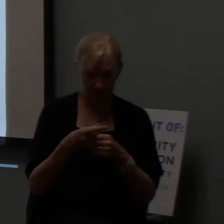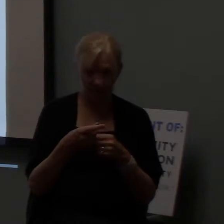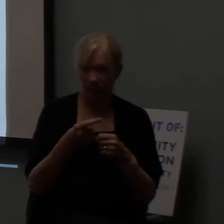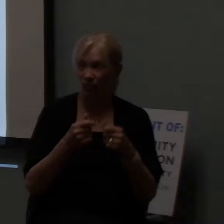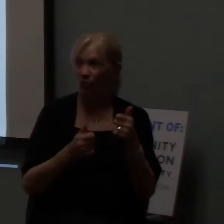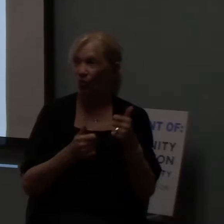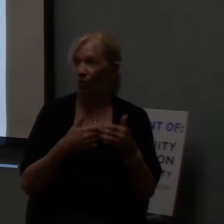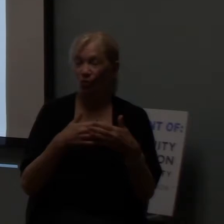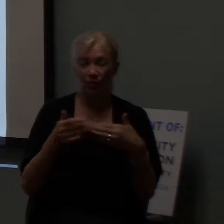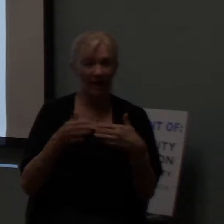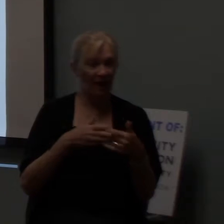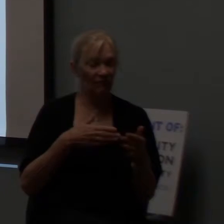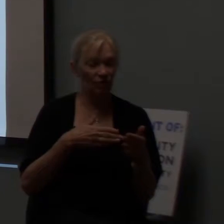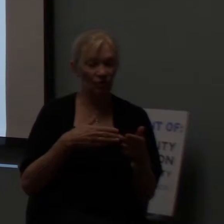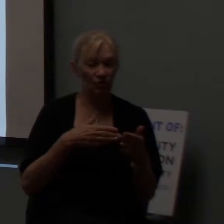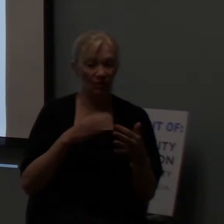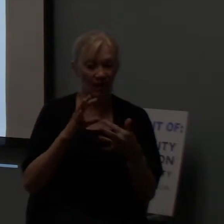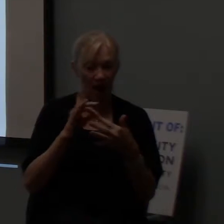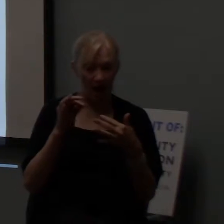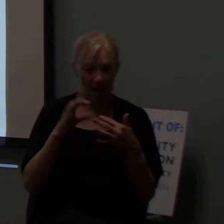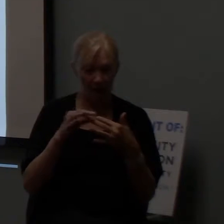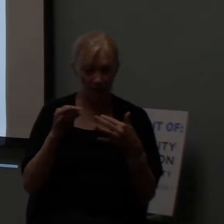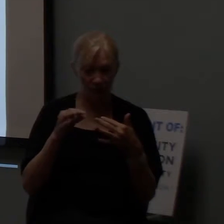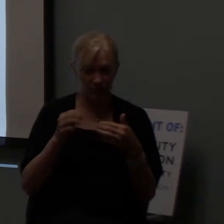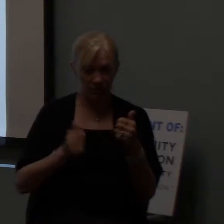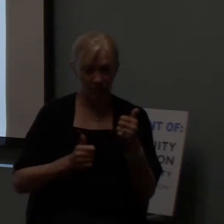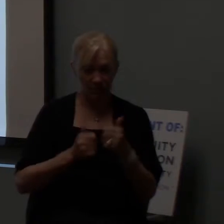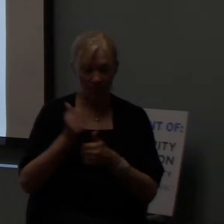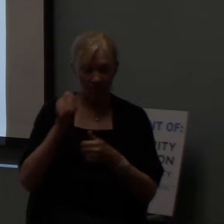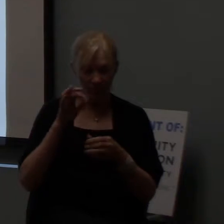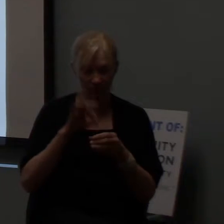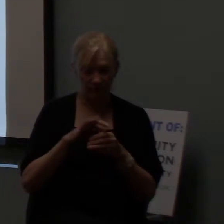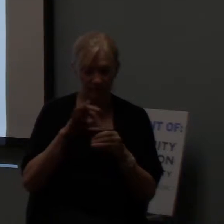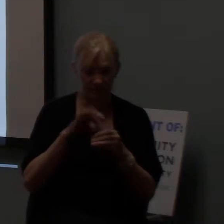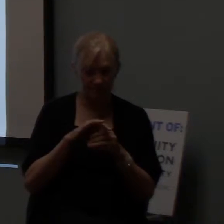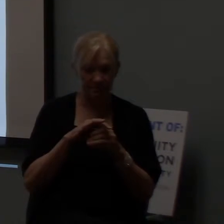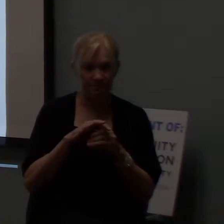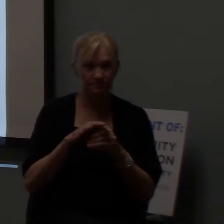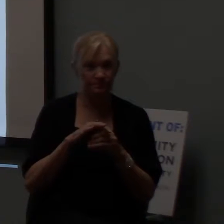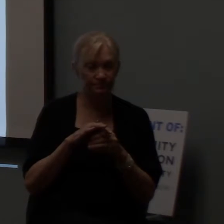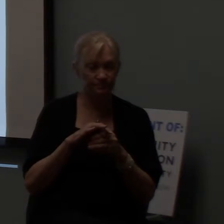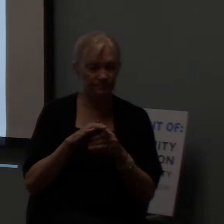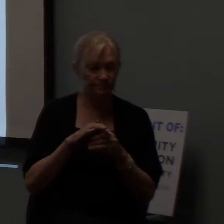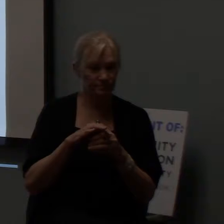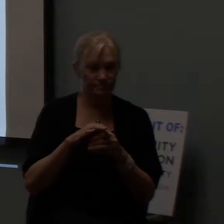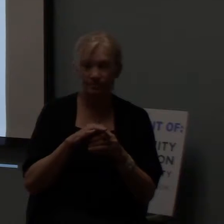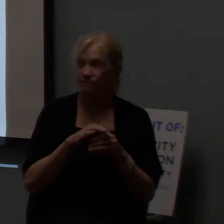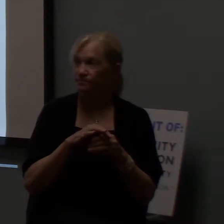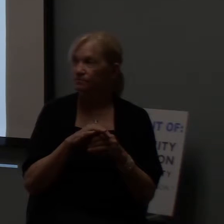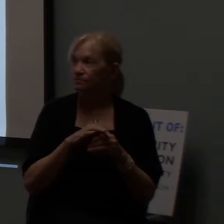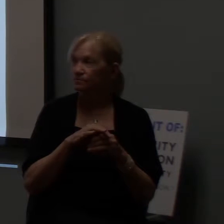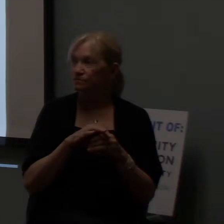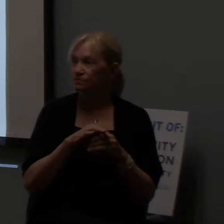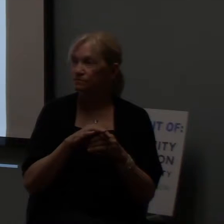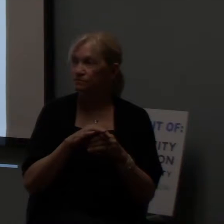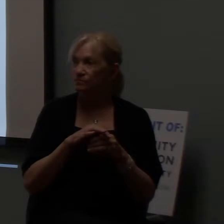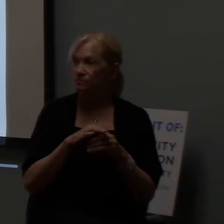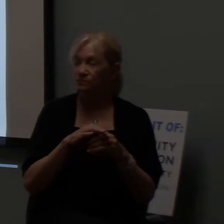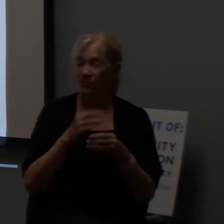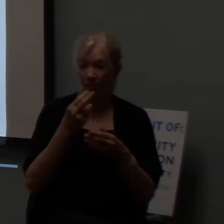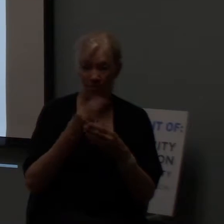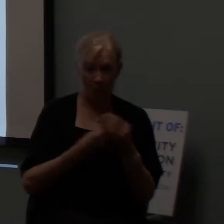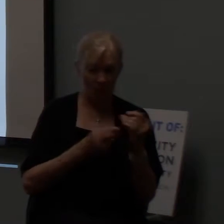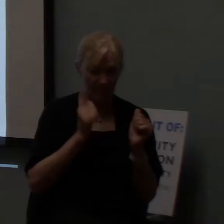whichever of the options got the most votes, assuming both of the ballot measures